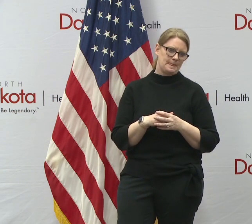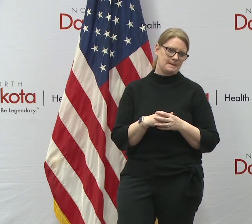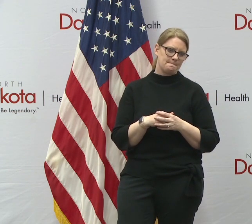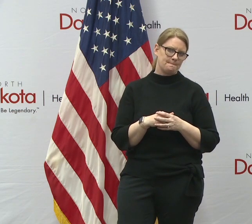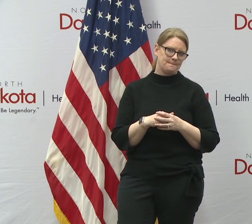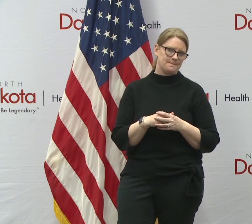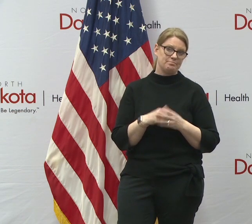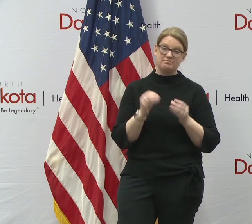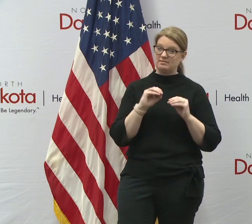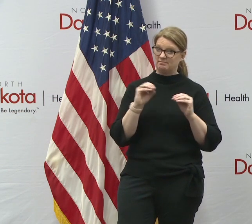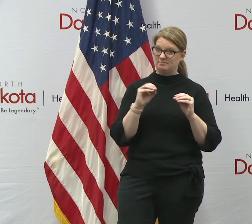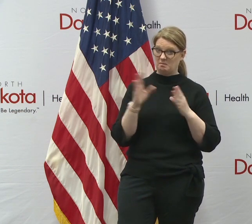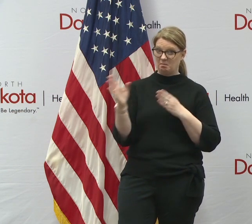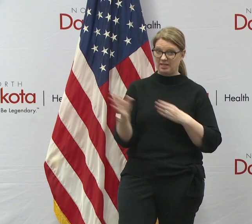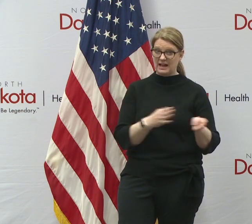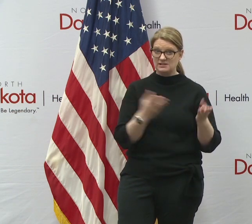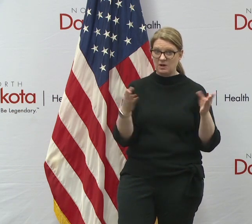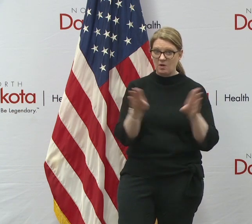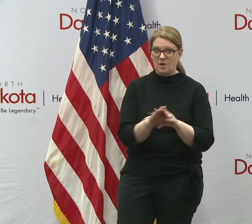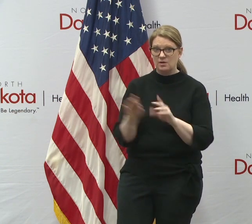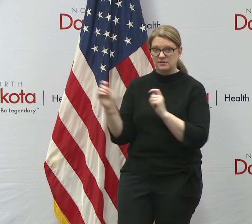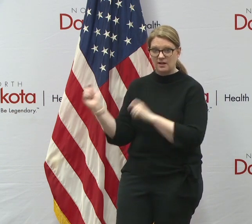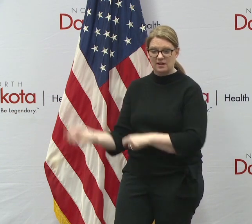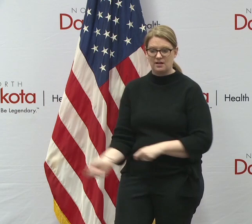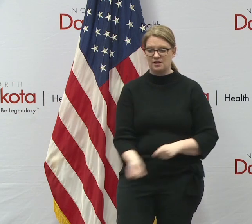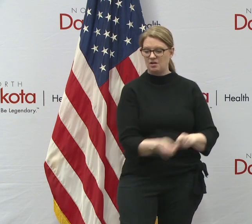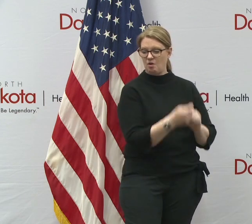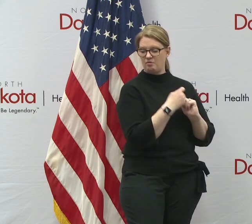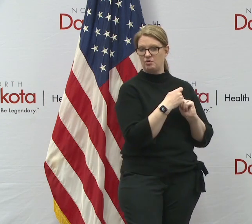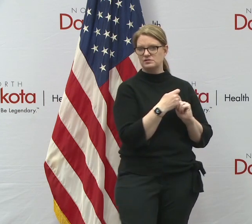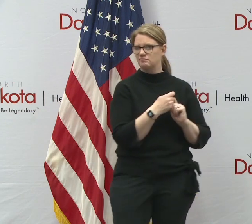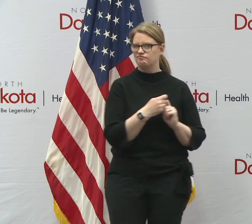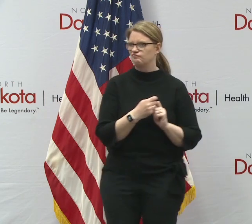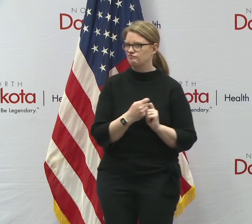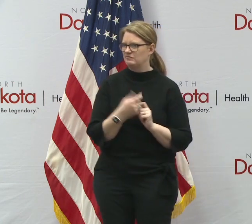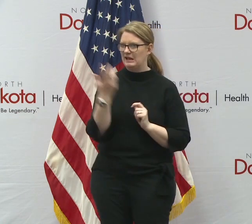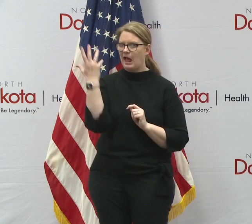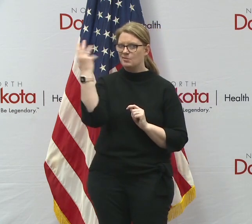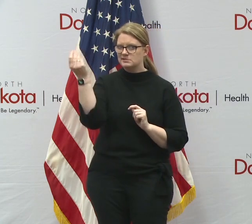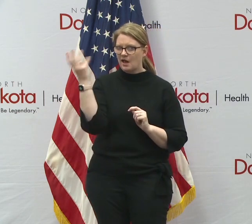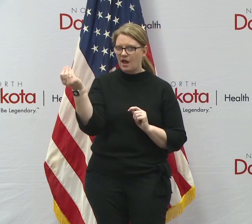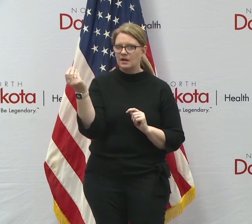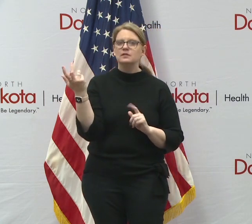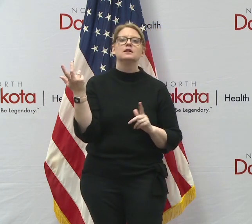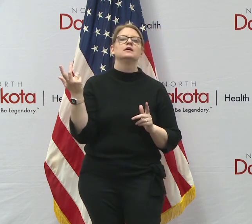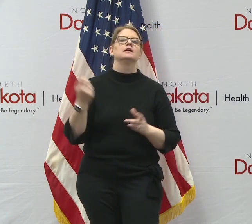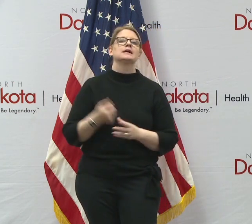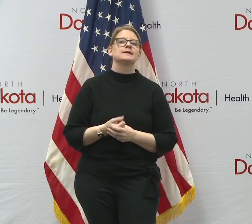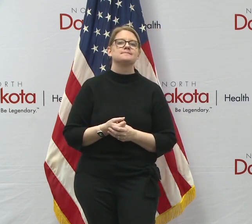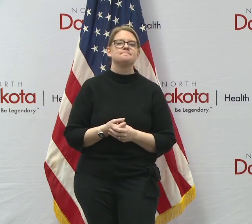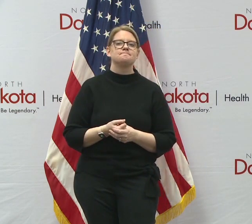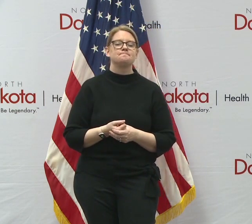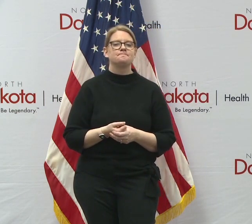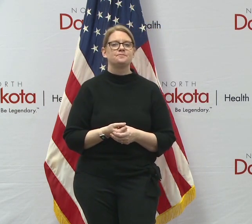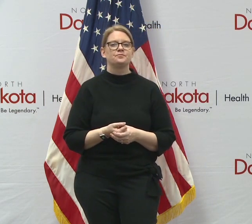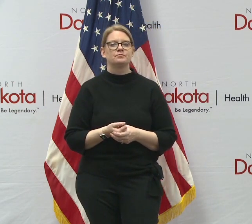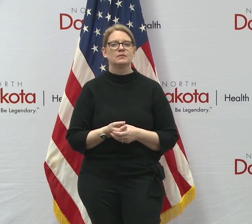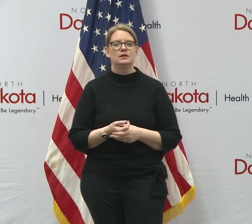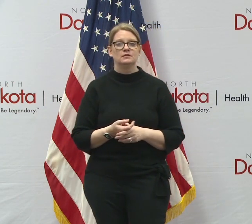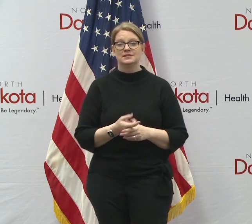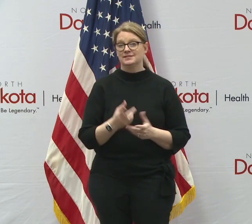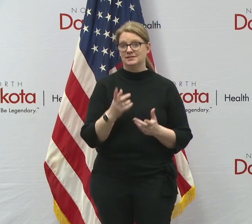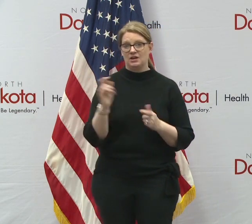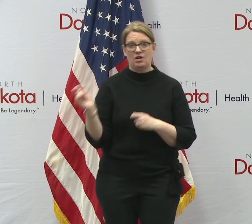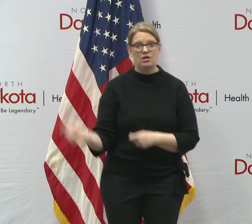there's no plans to close golf courses. This is a nice outdoor activity where, and if you golf the way I do,